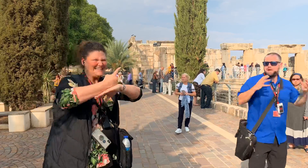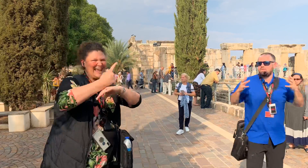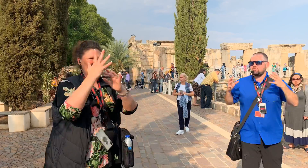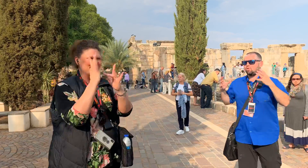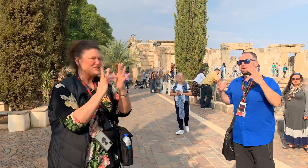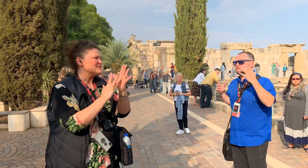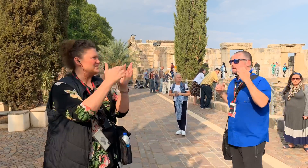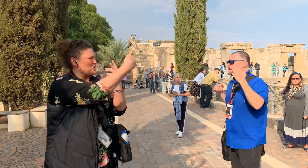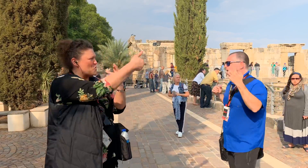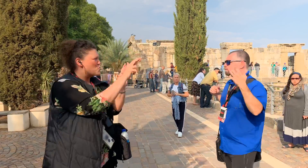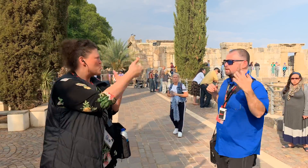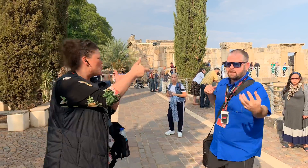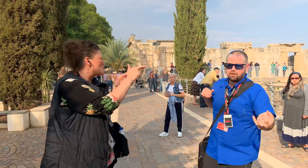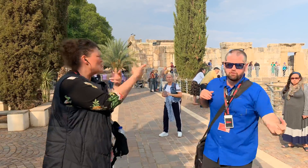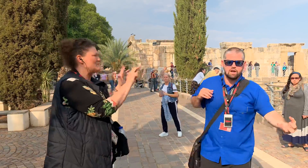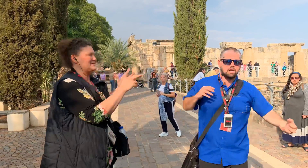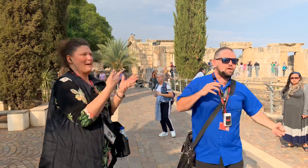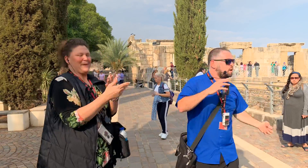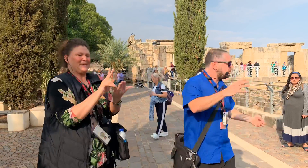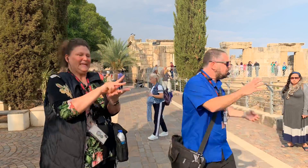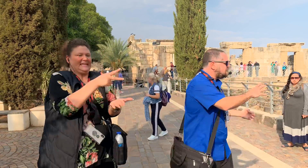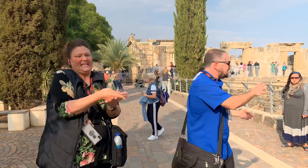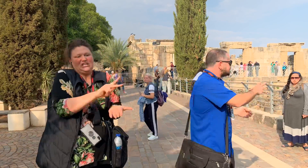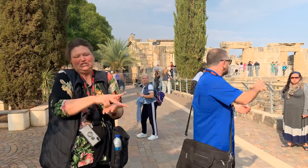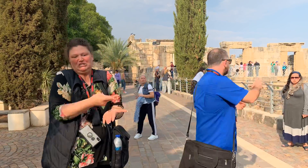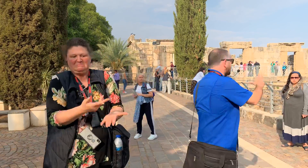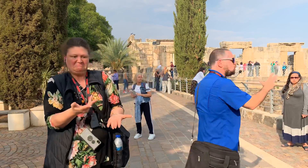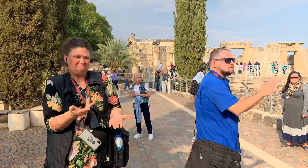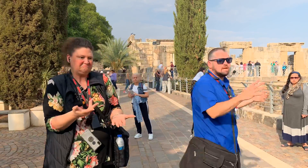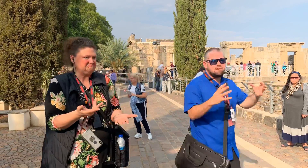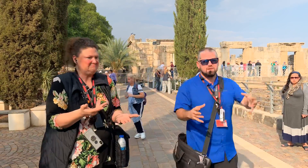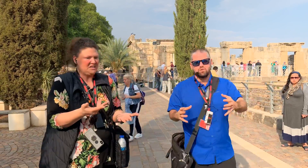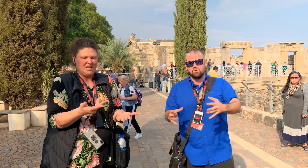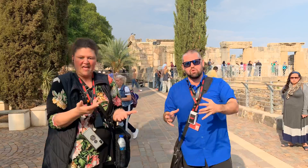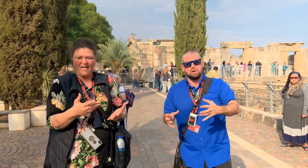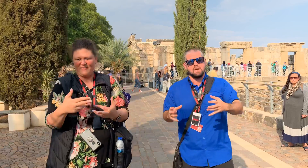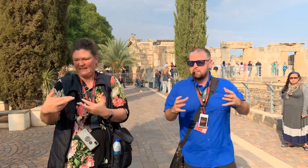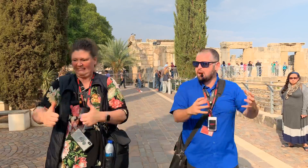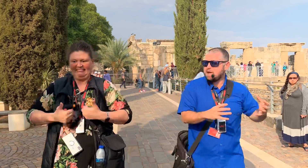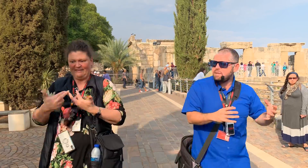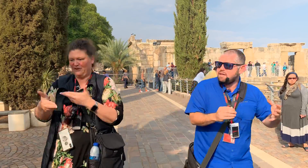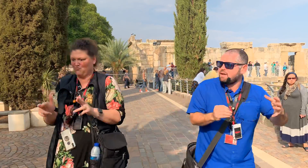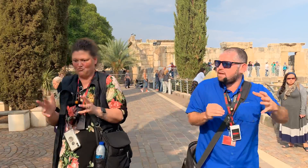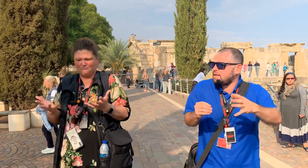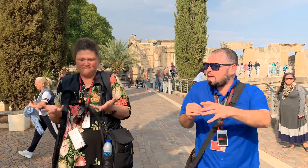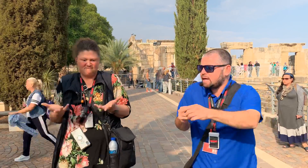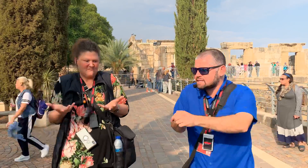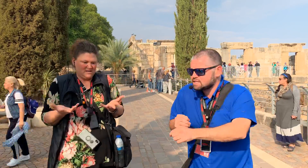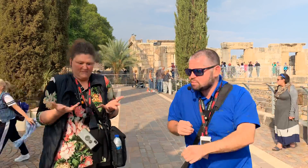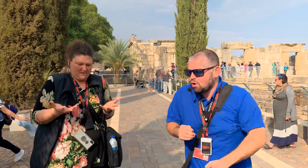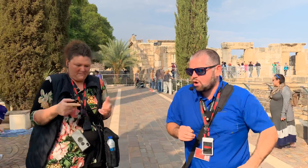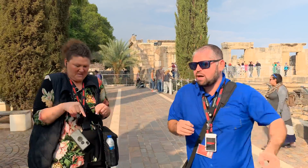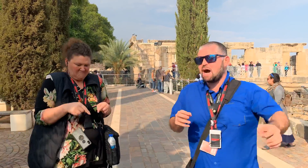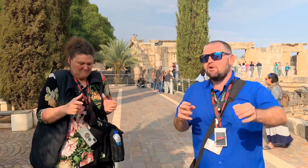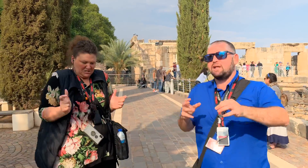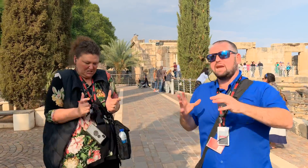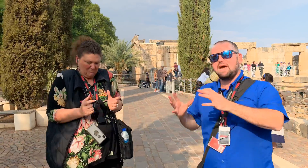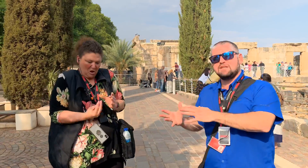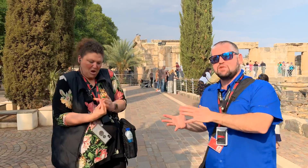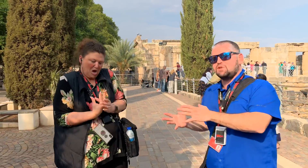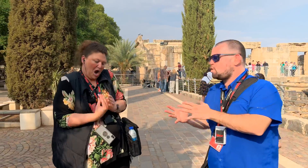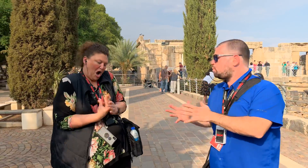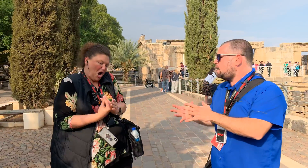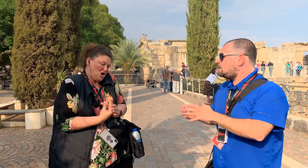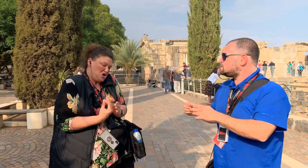rooms. Maybe it was the kitchen, maybe next to it there was a living room, maybe they had a small